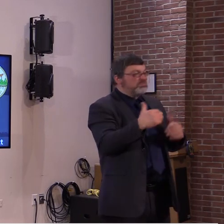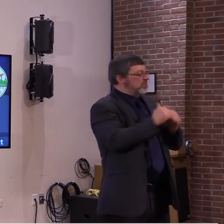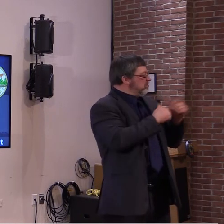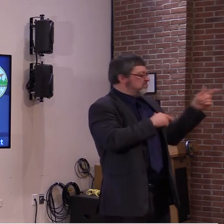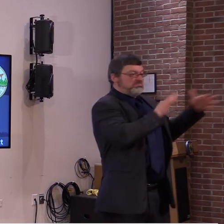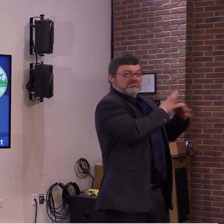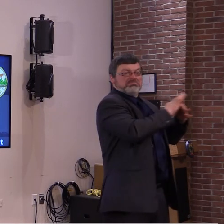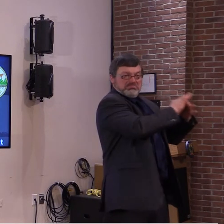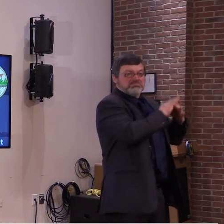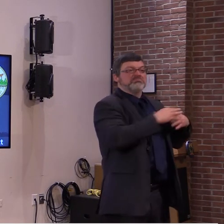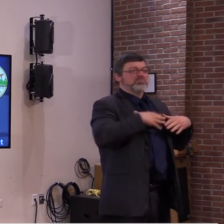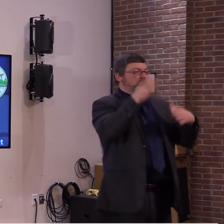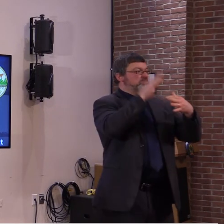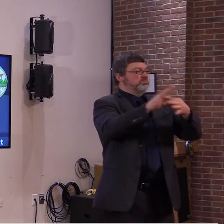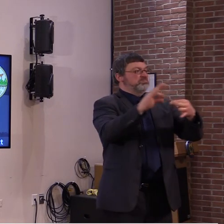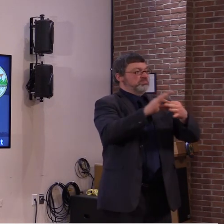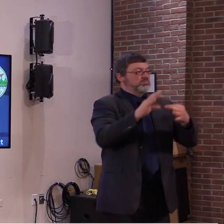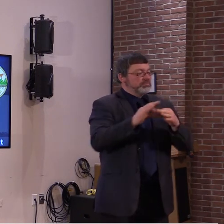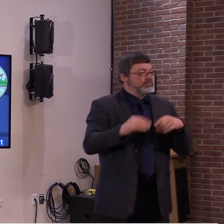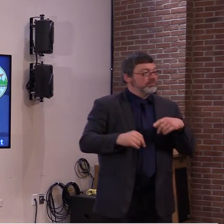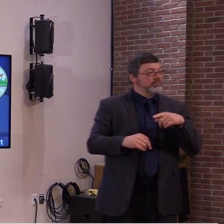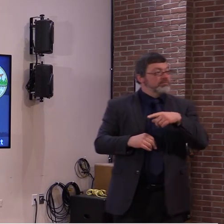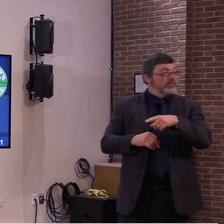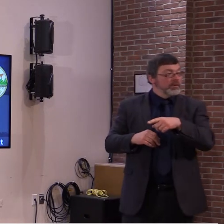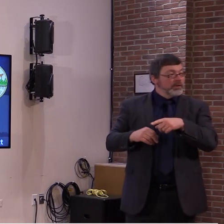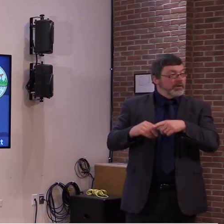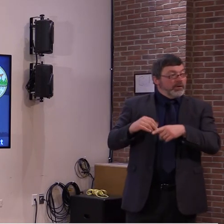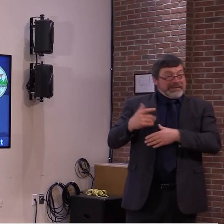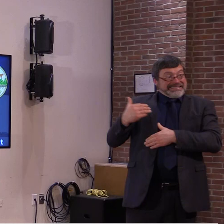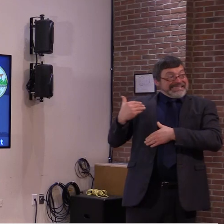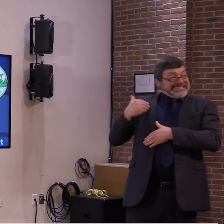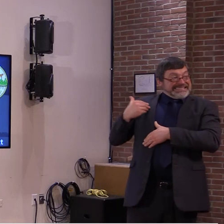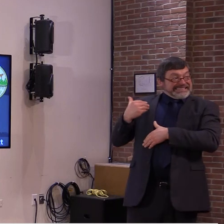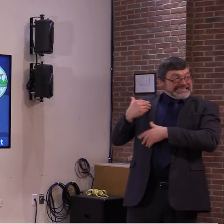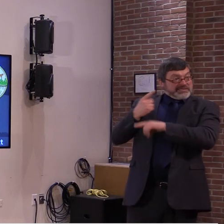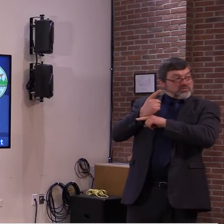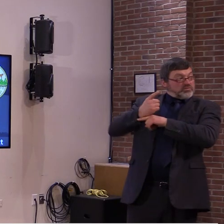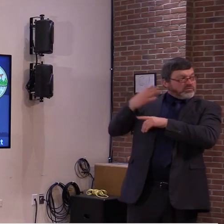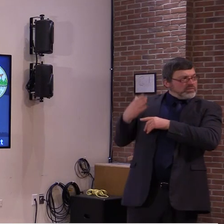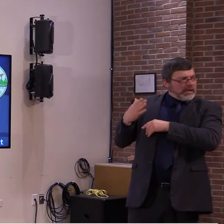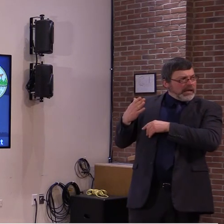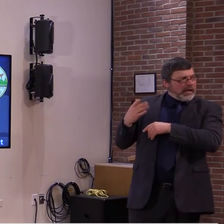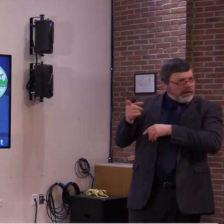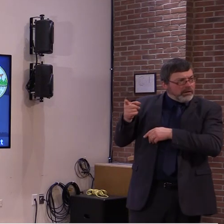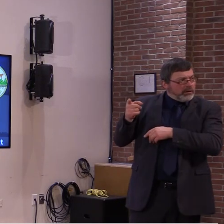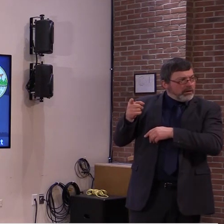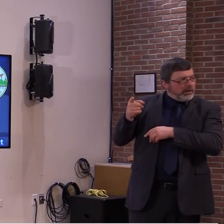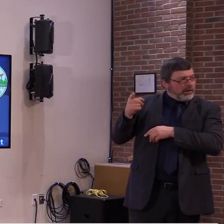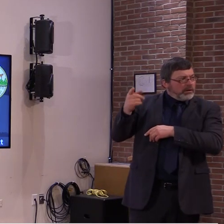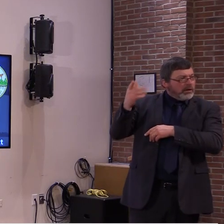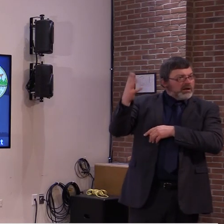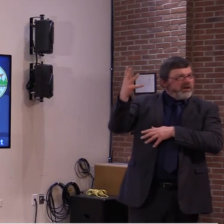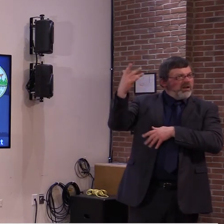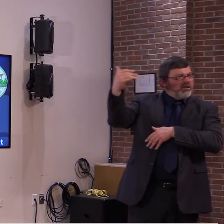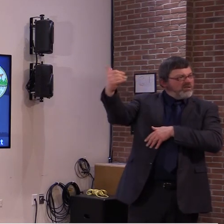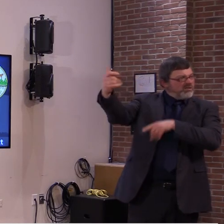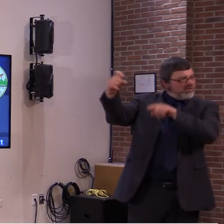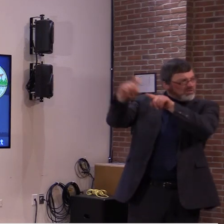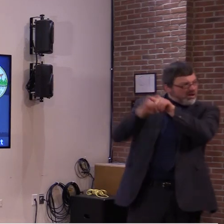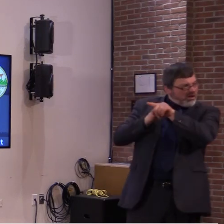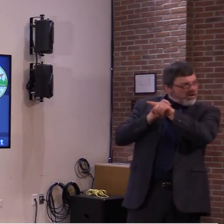call from the president regarding election results in Georgia. And at the same time, we're also hearing